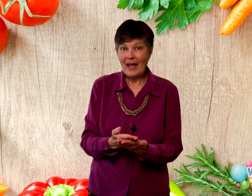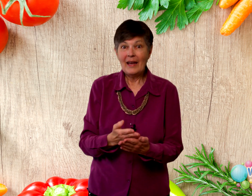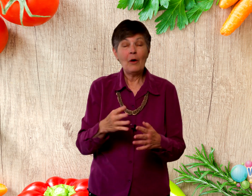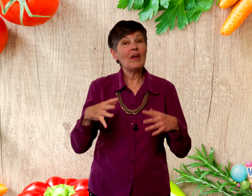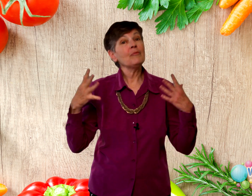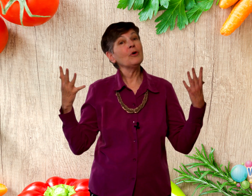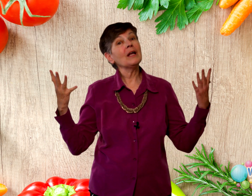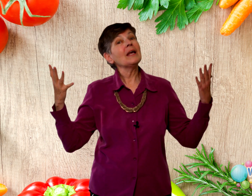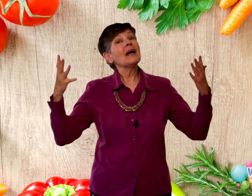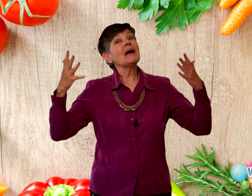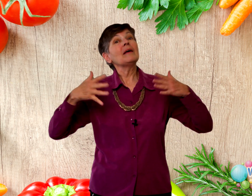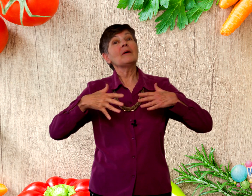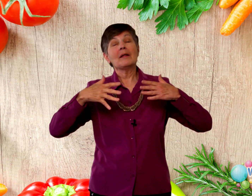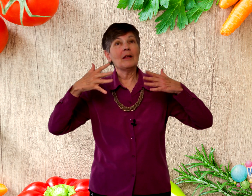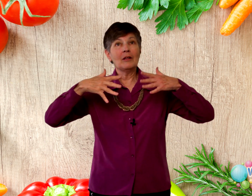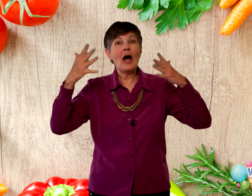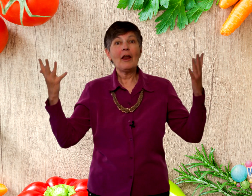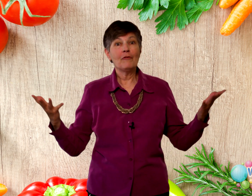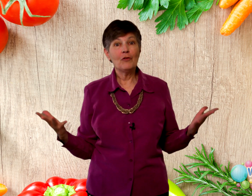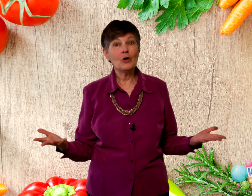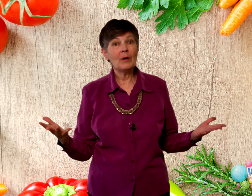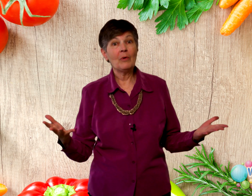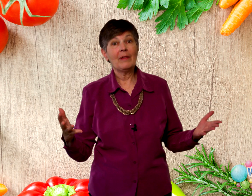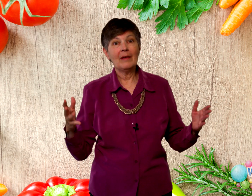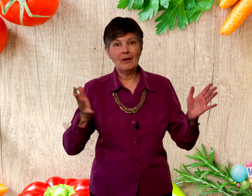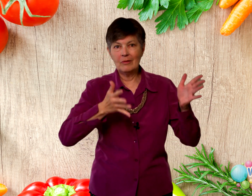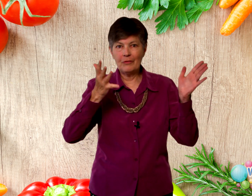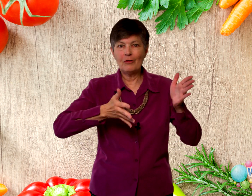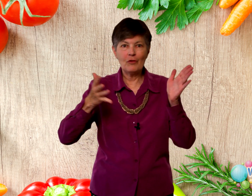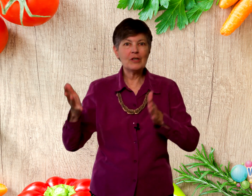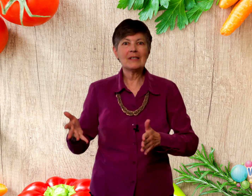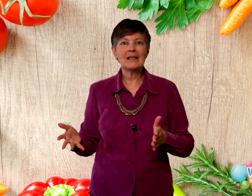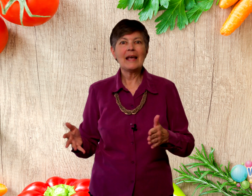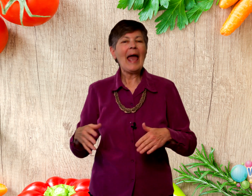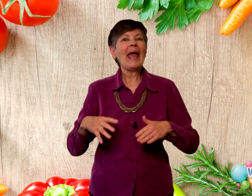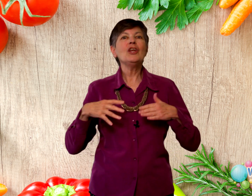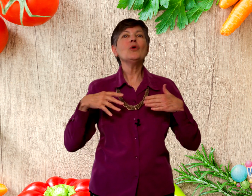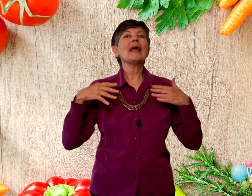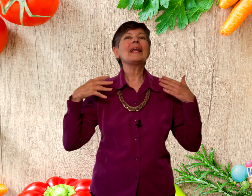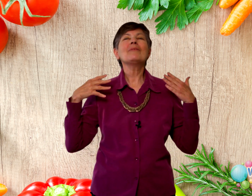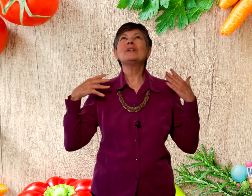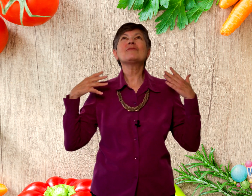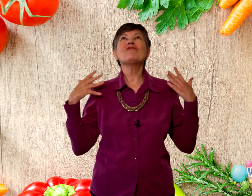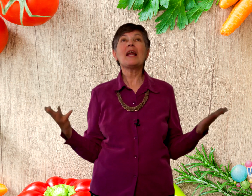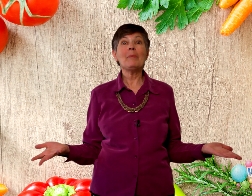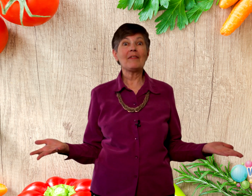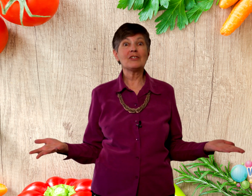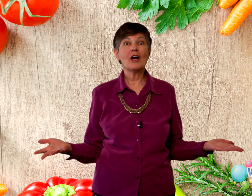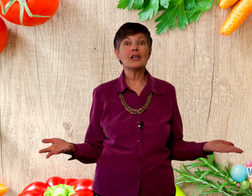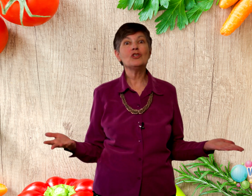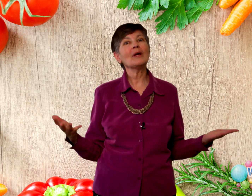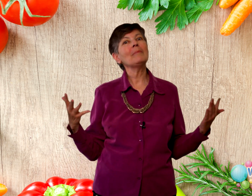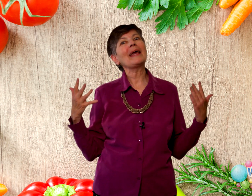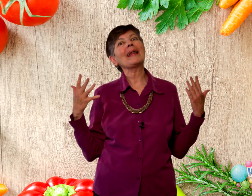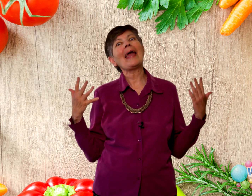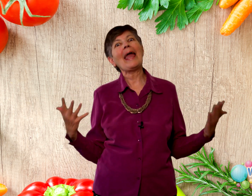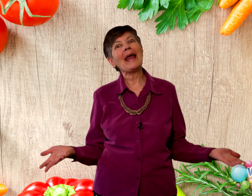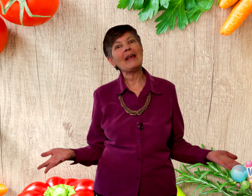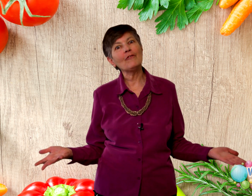Now we've put a lot of food with, different verses, and what's fun about this song is you can make it any food